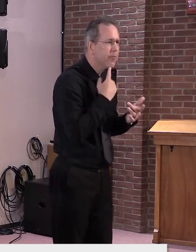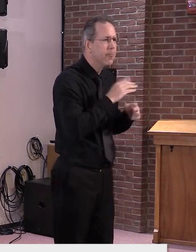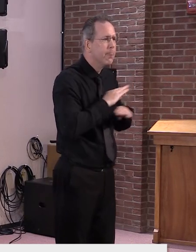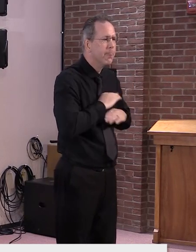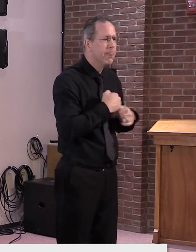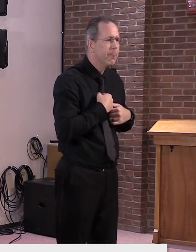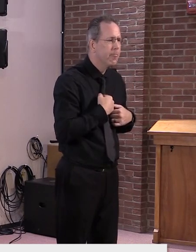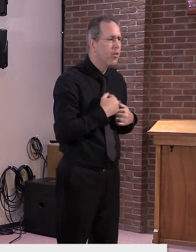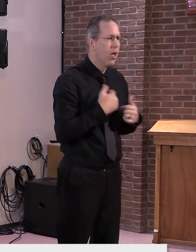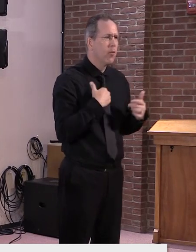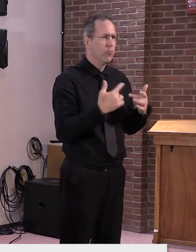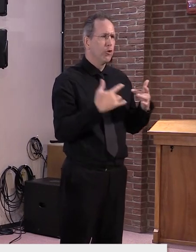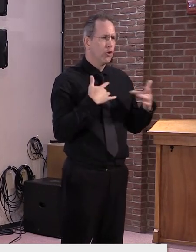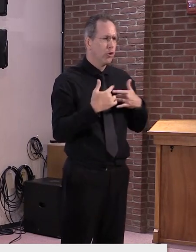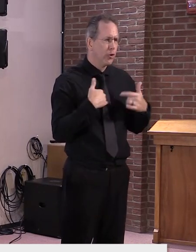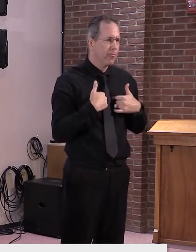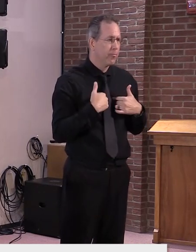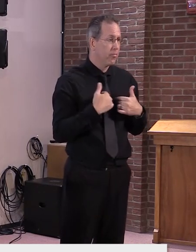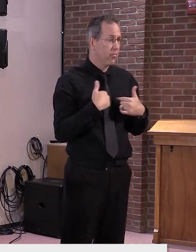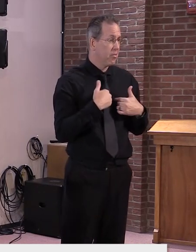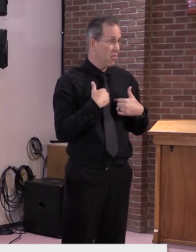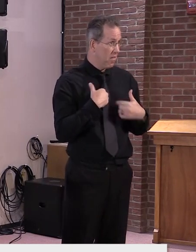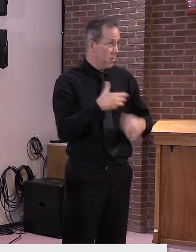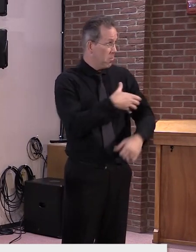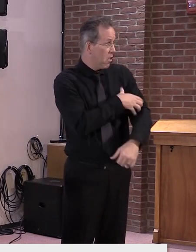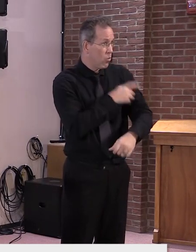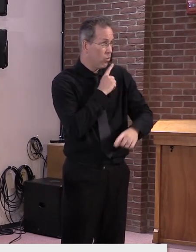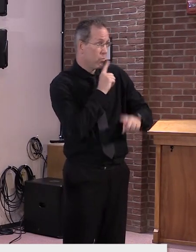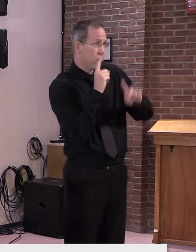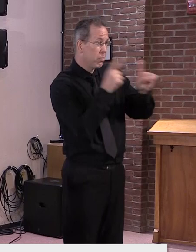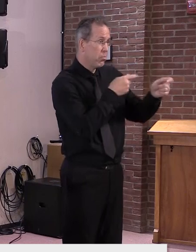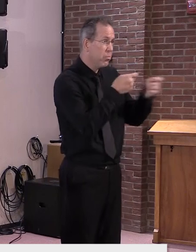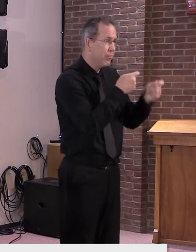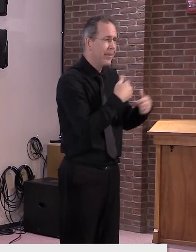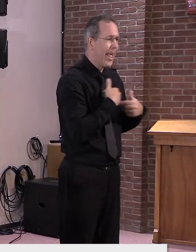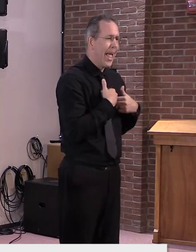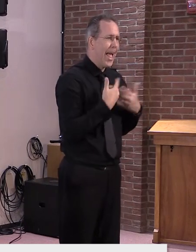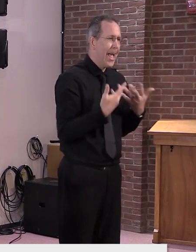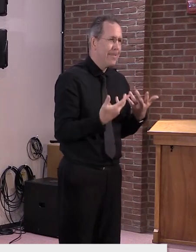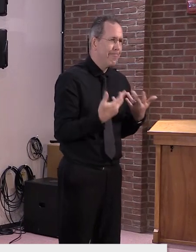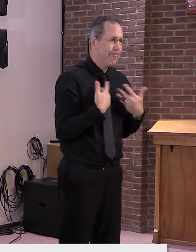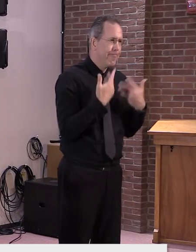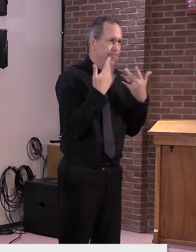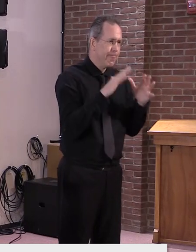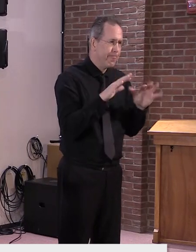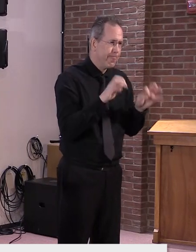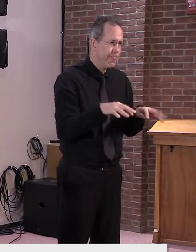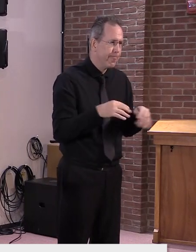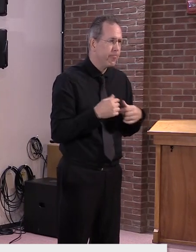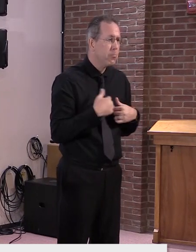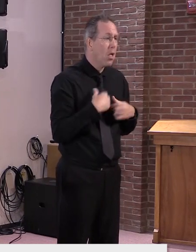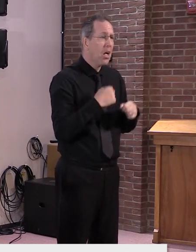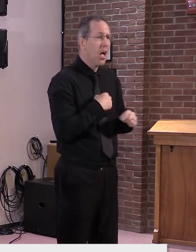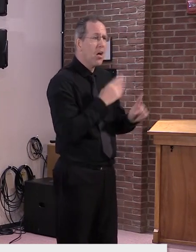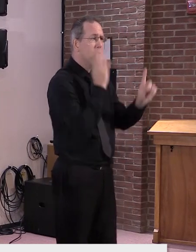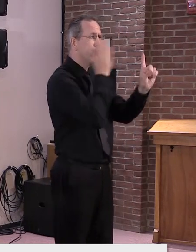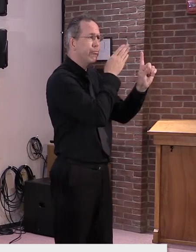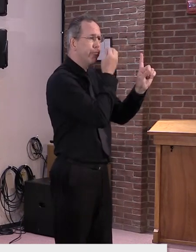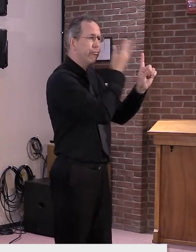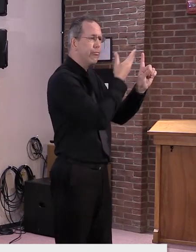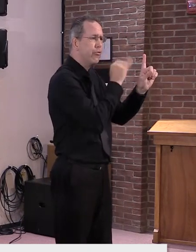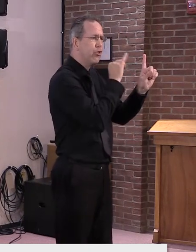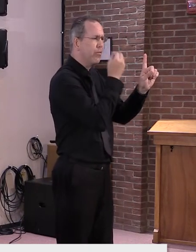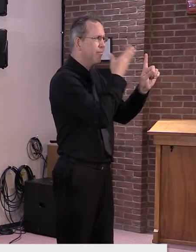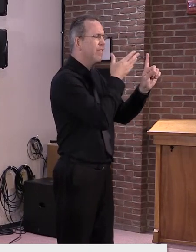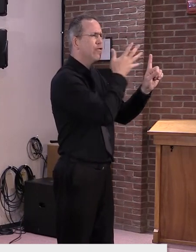don't know if I have any power or authority to do anything about it, except to express concern, and hopefully that the Green Mountain Care